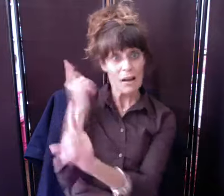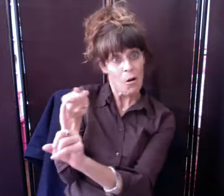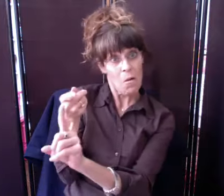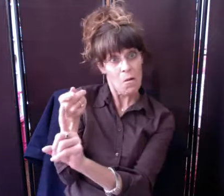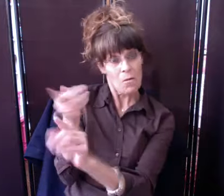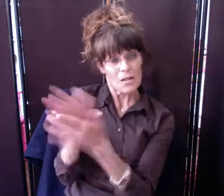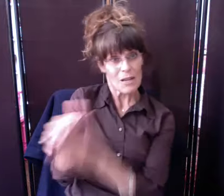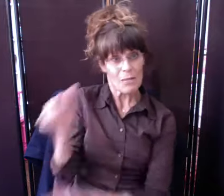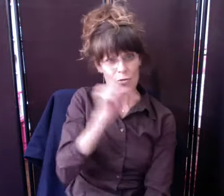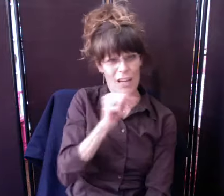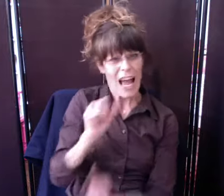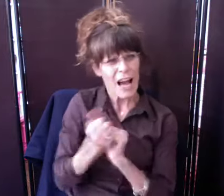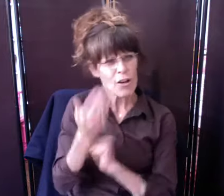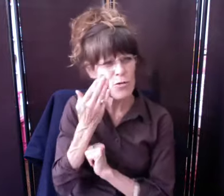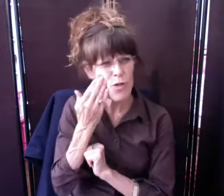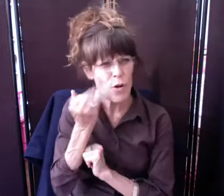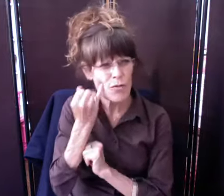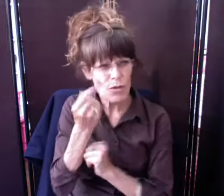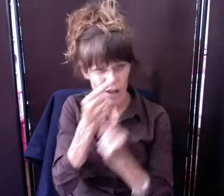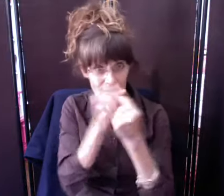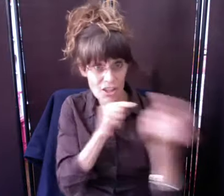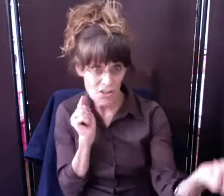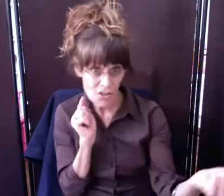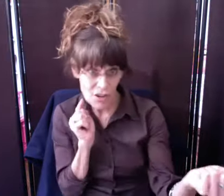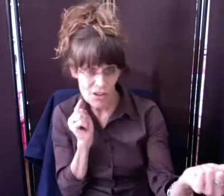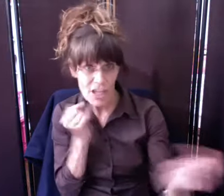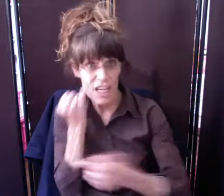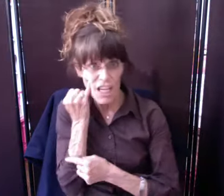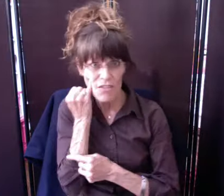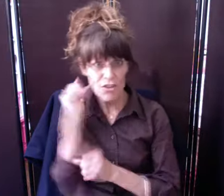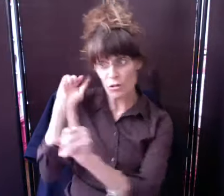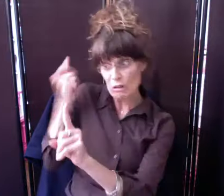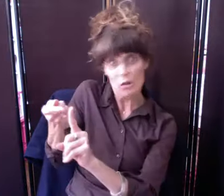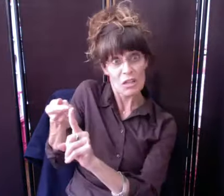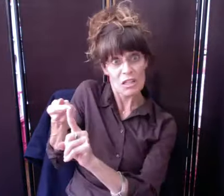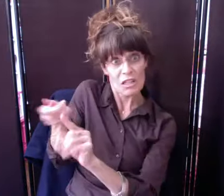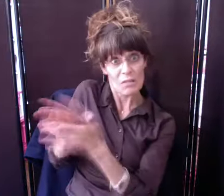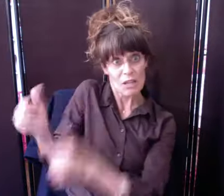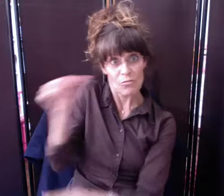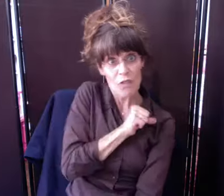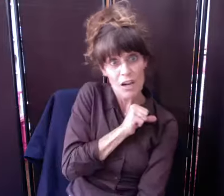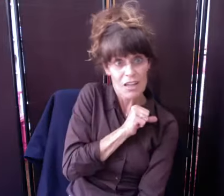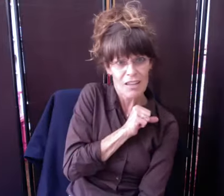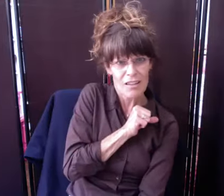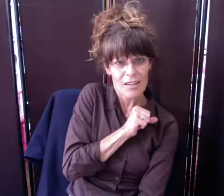allergy if you already set out to get drunk? And you end up drunk, it's like, well, mission